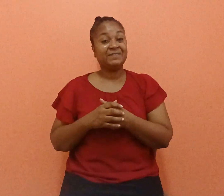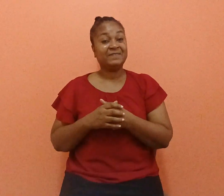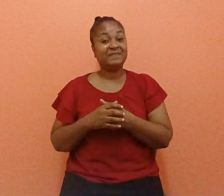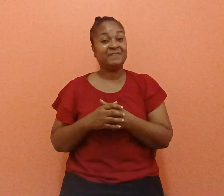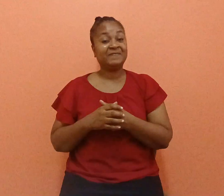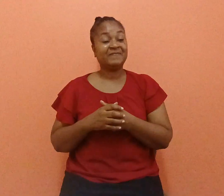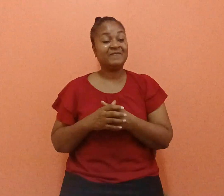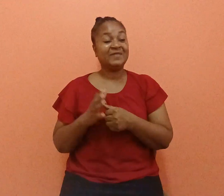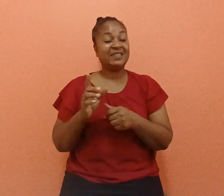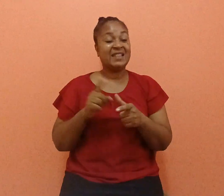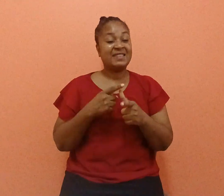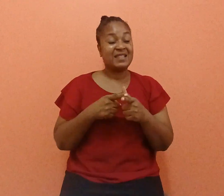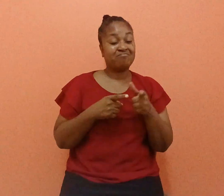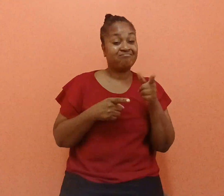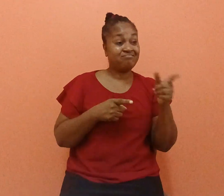and a handprint heart.